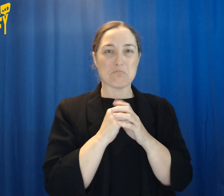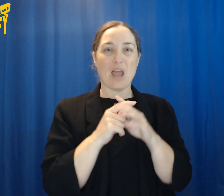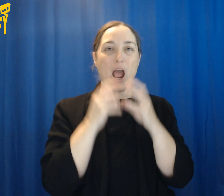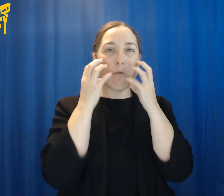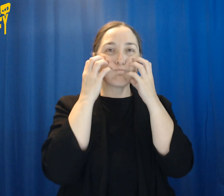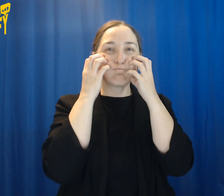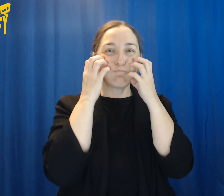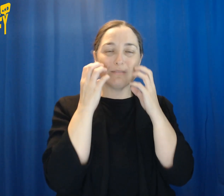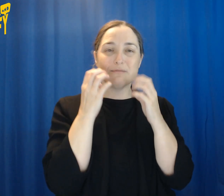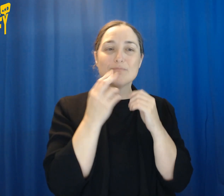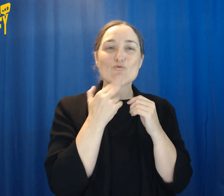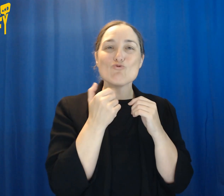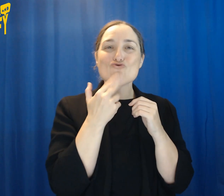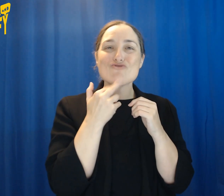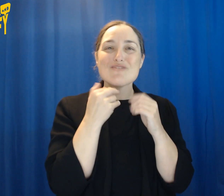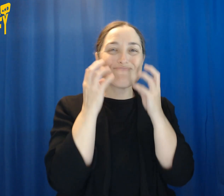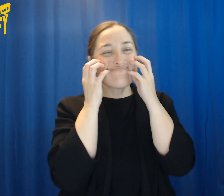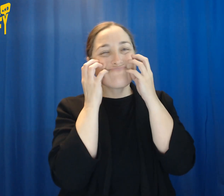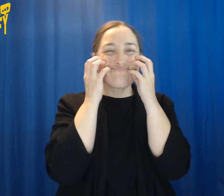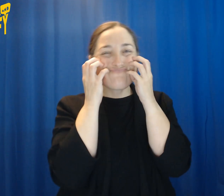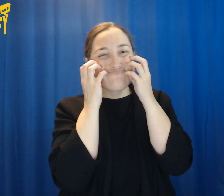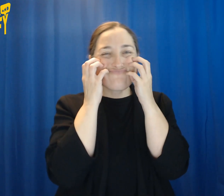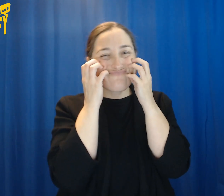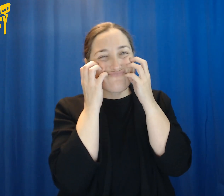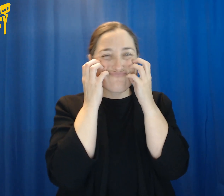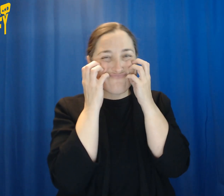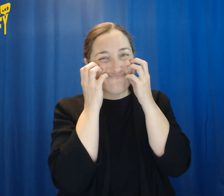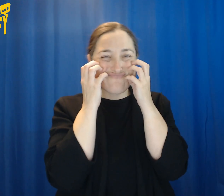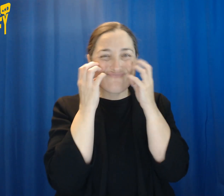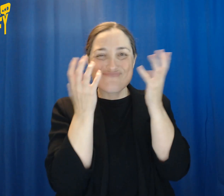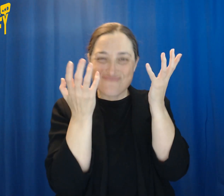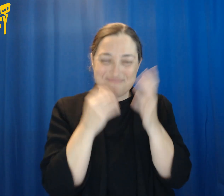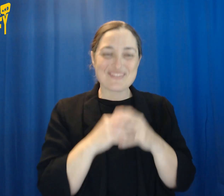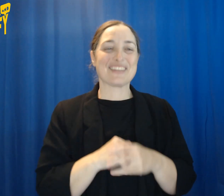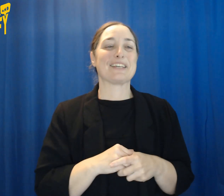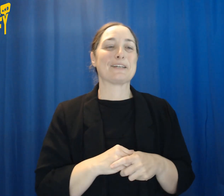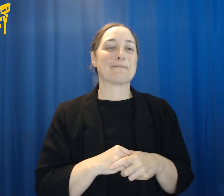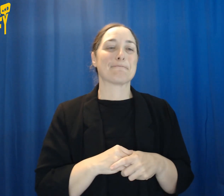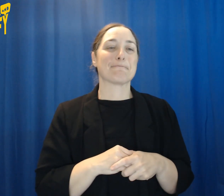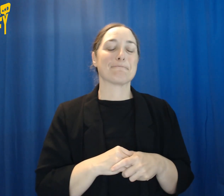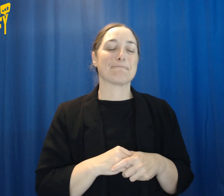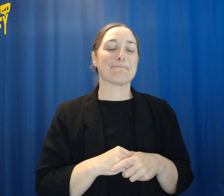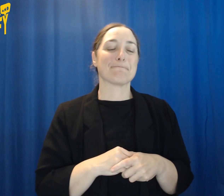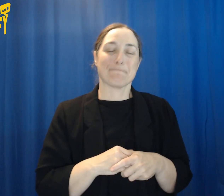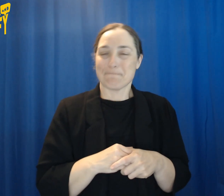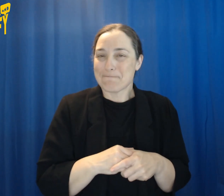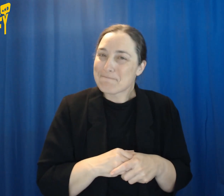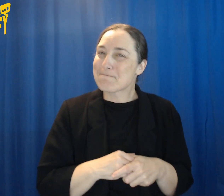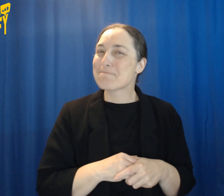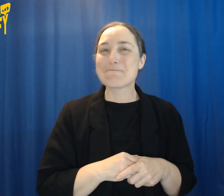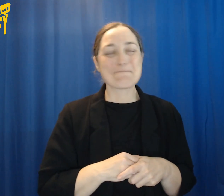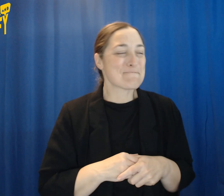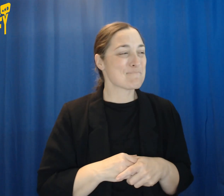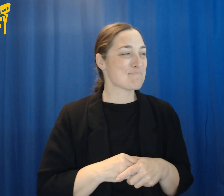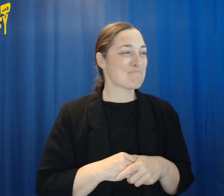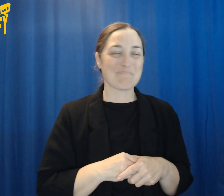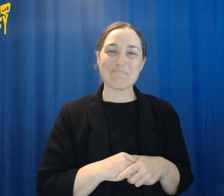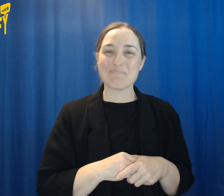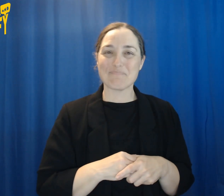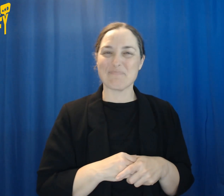cute, like cute, chubby cheeks, I guess. And yeah, very fluid, retained